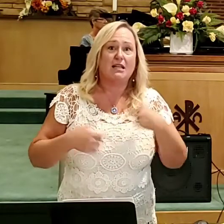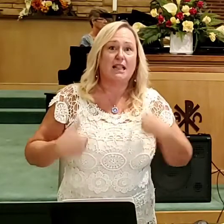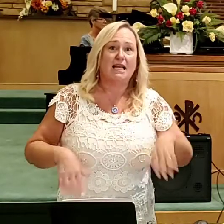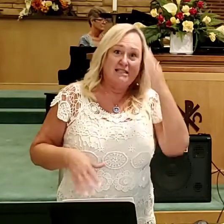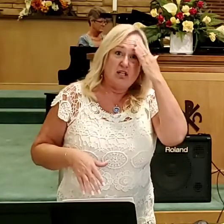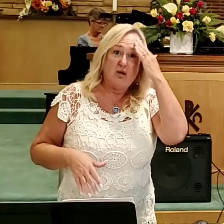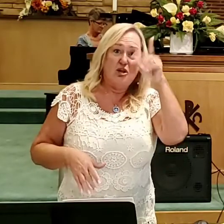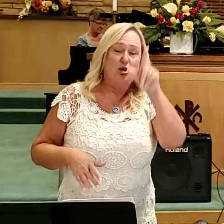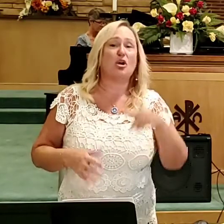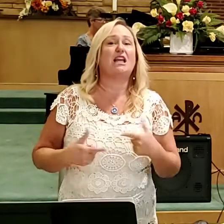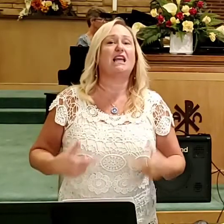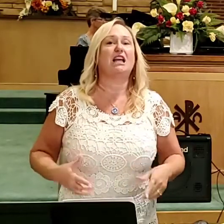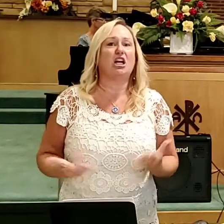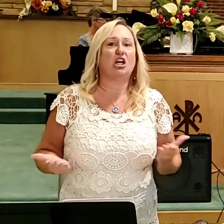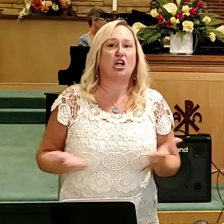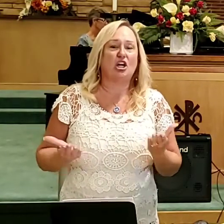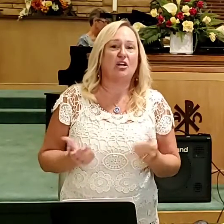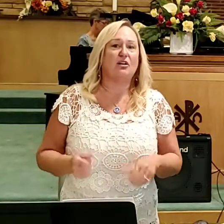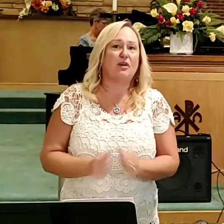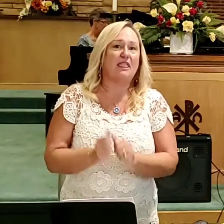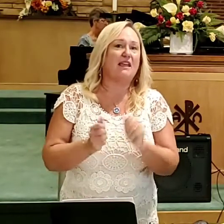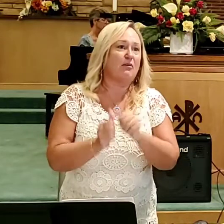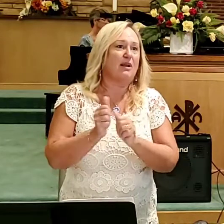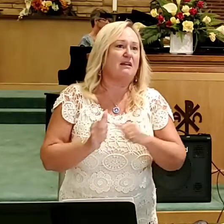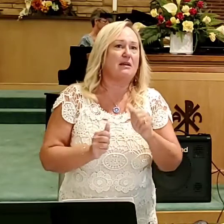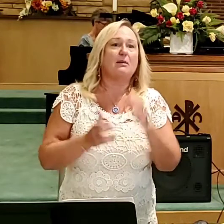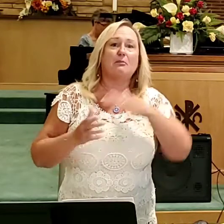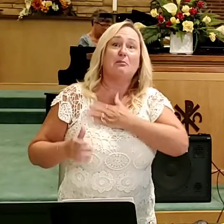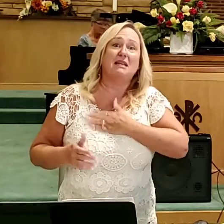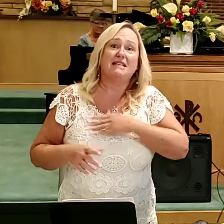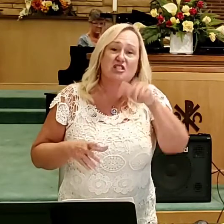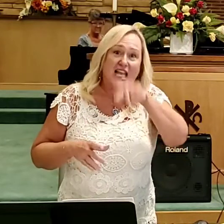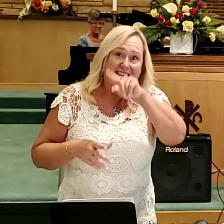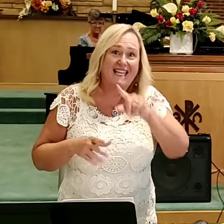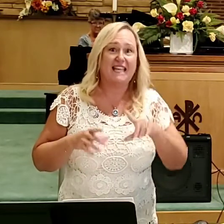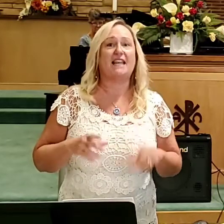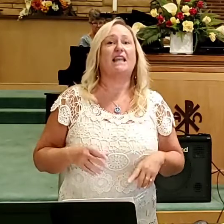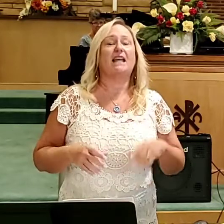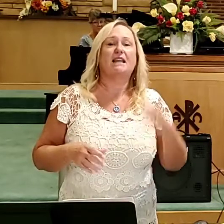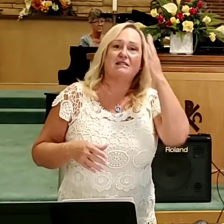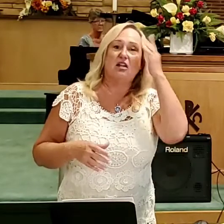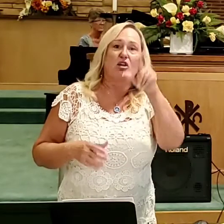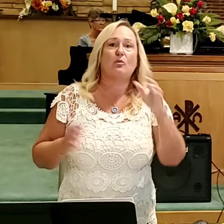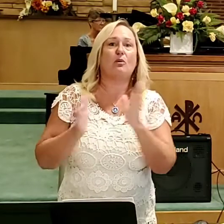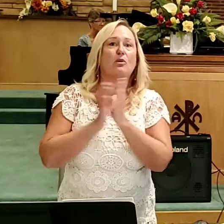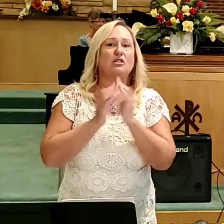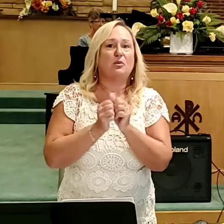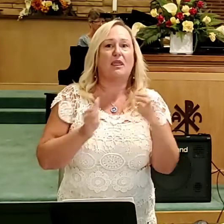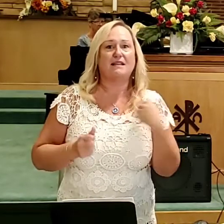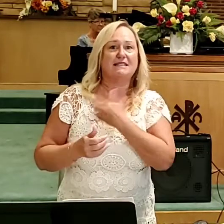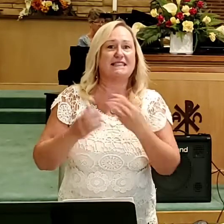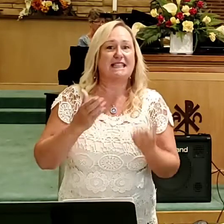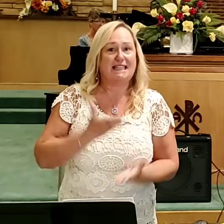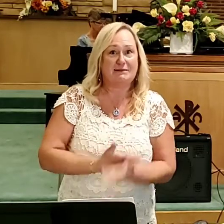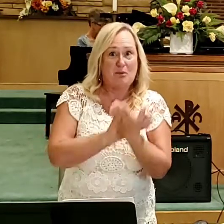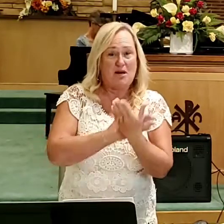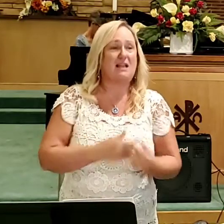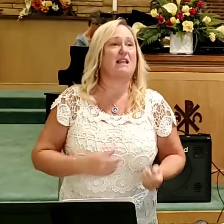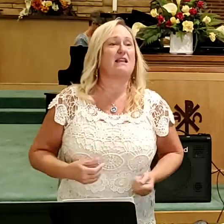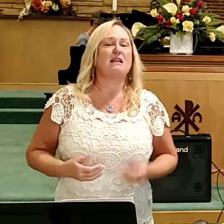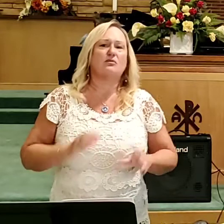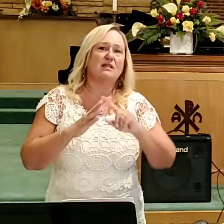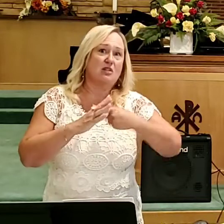here, along with everyone else. Please check in and let us know you're worshiping with us this morning. As